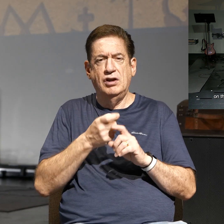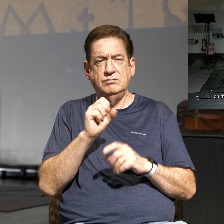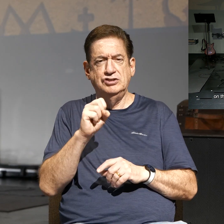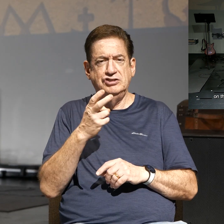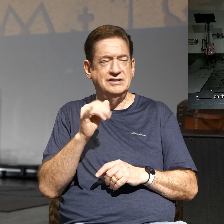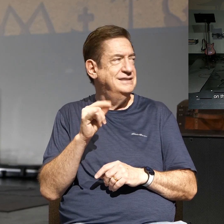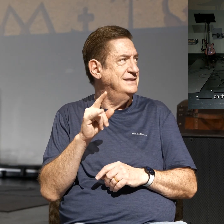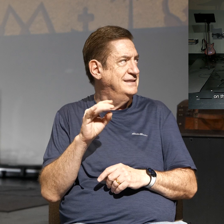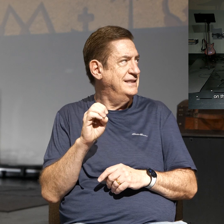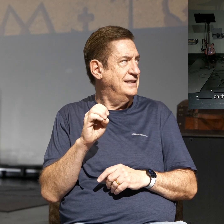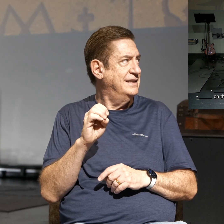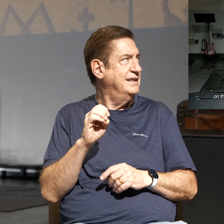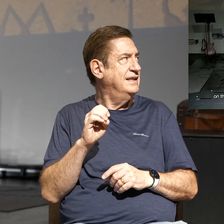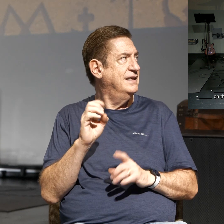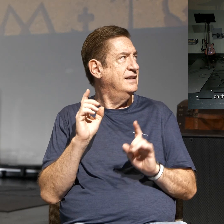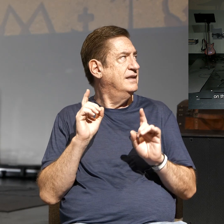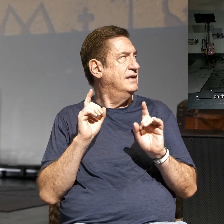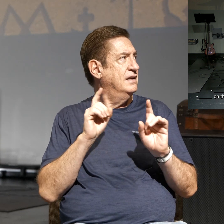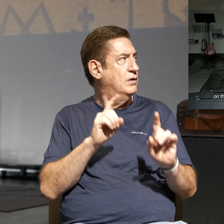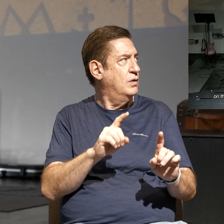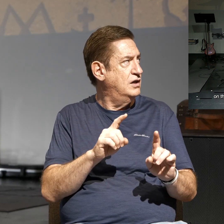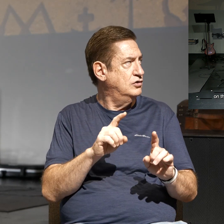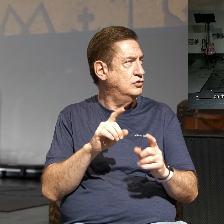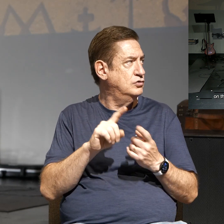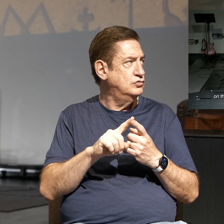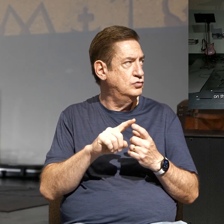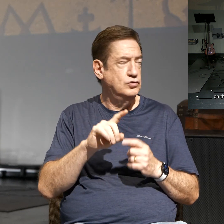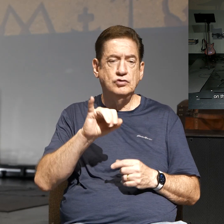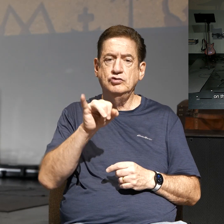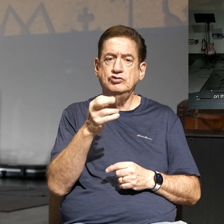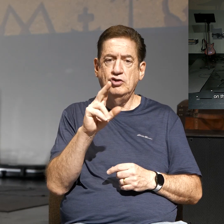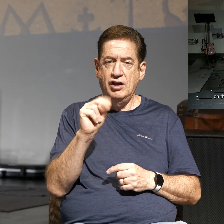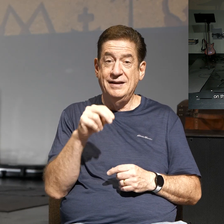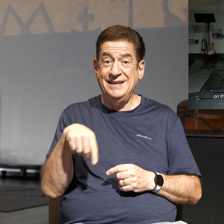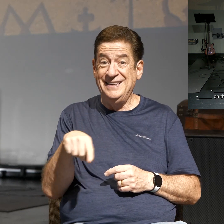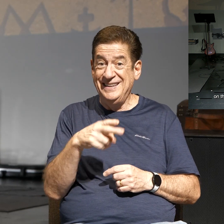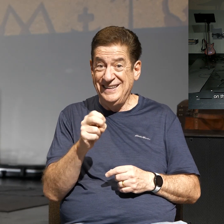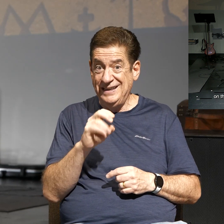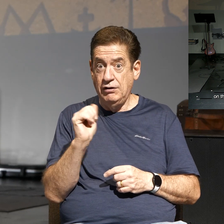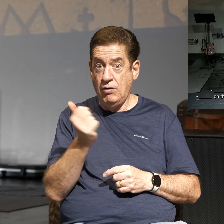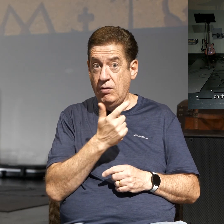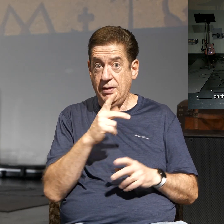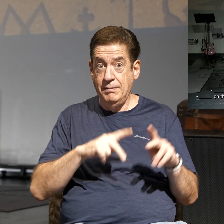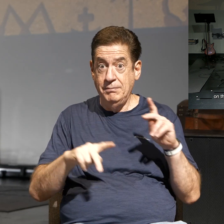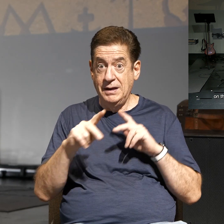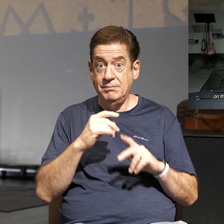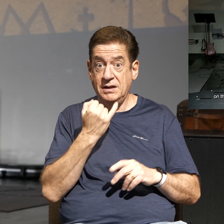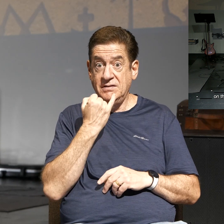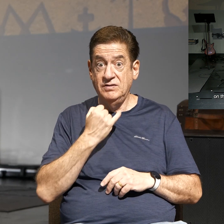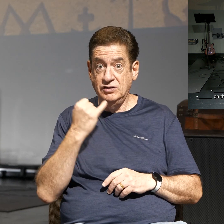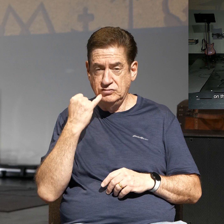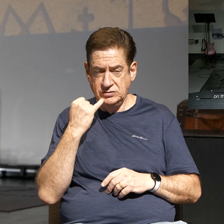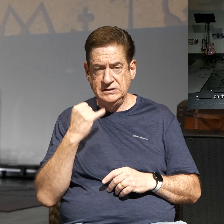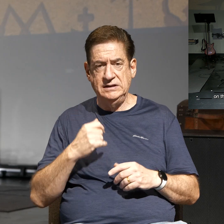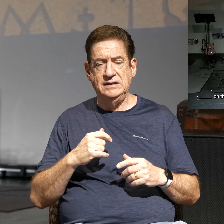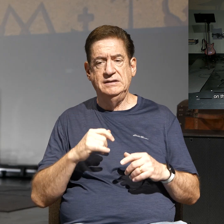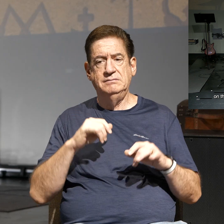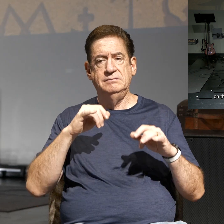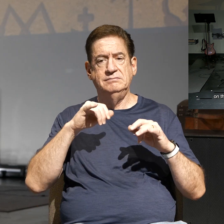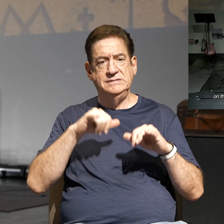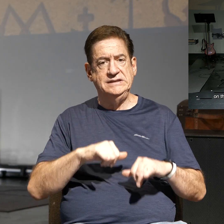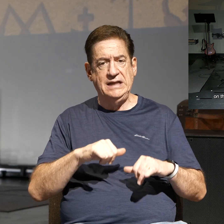and they came to the Jordan, and he and all the people of Israel and lodged there before